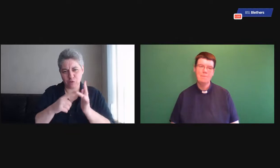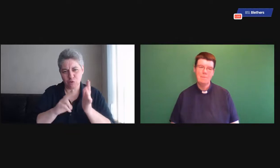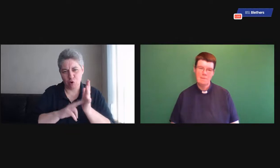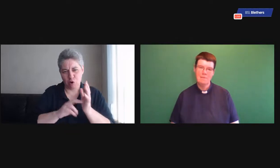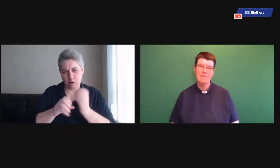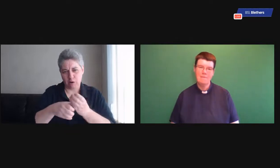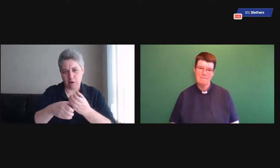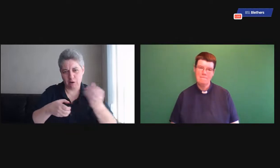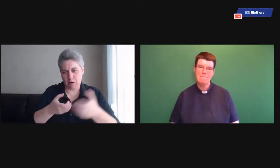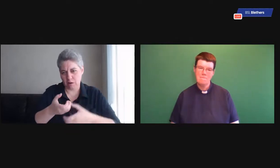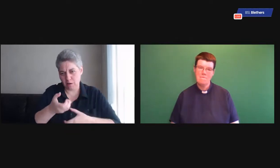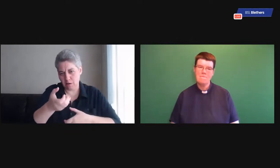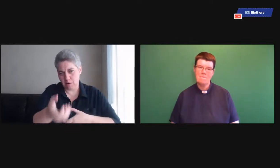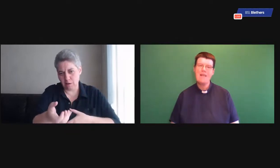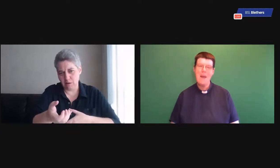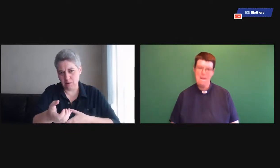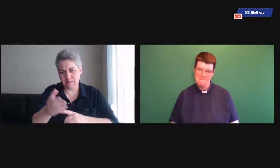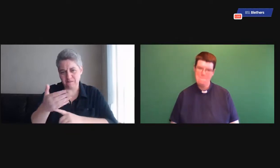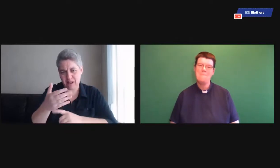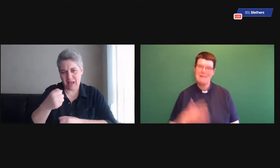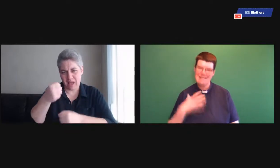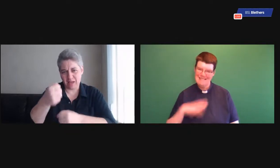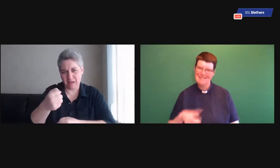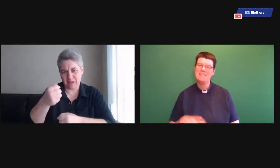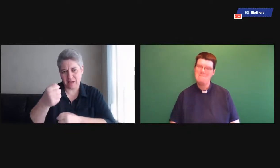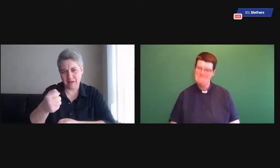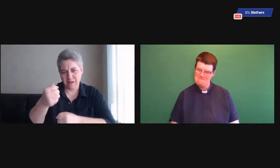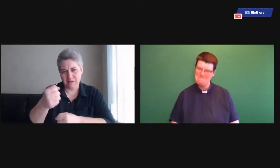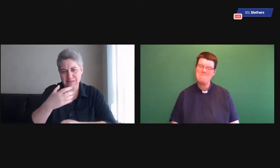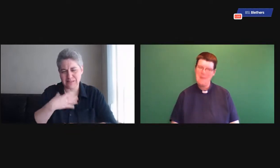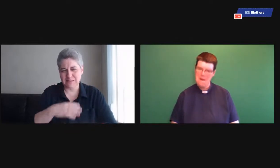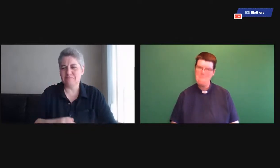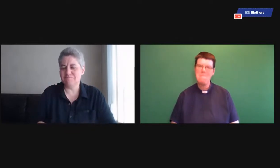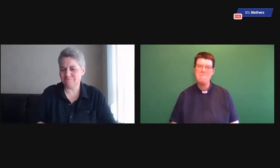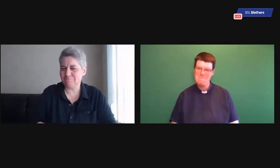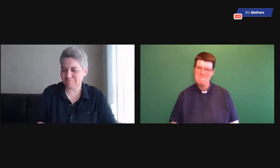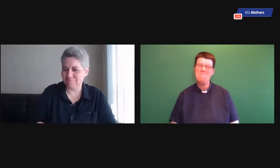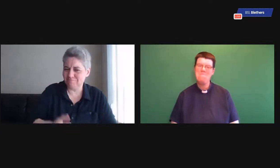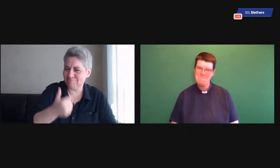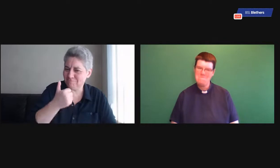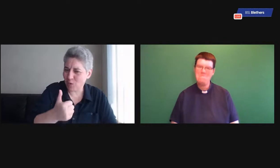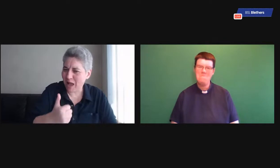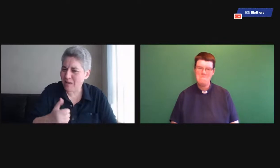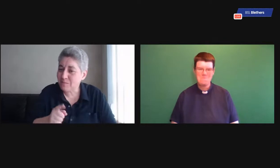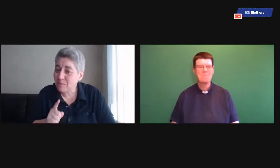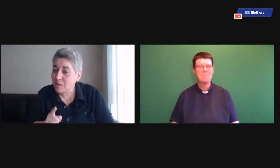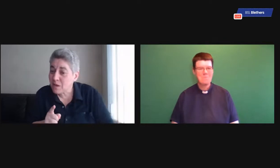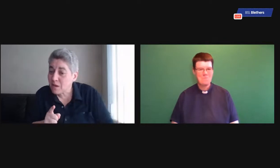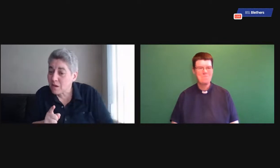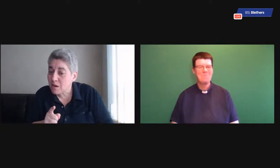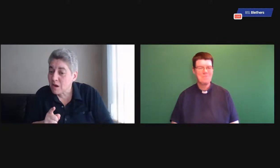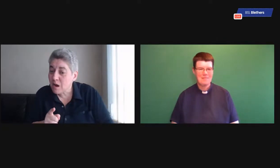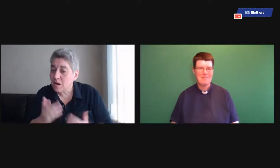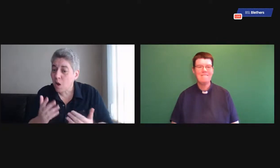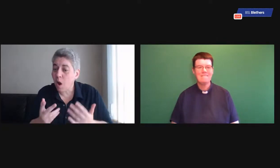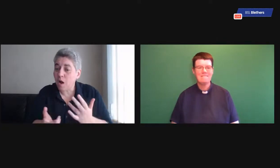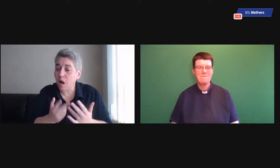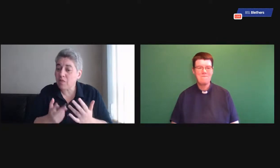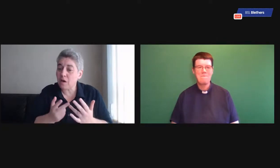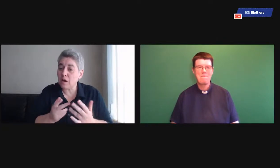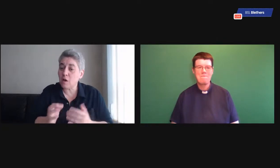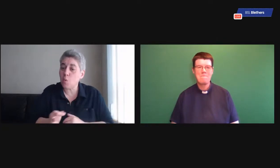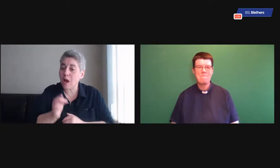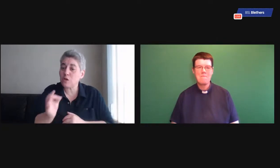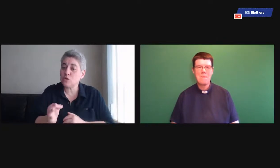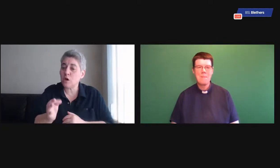to things, and maybe you then pass the baton on to the next deaf minister to keep on making sure everyone's